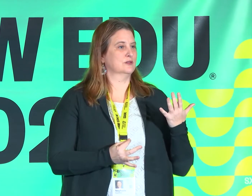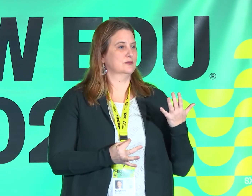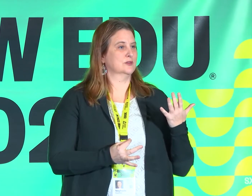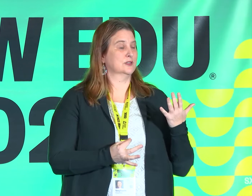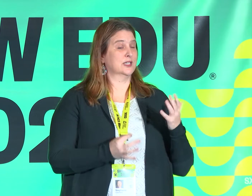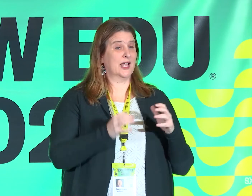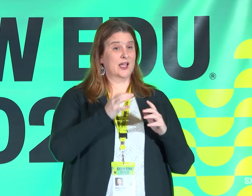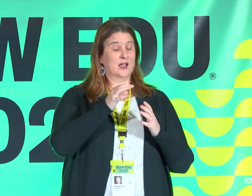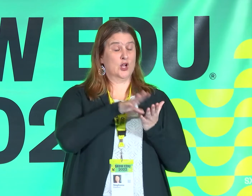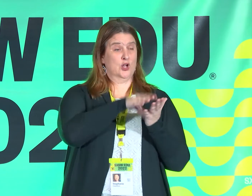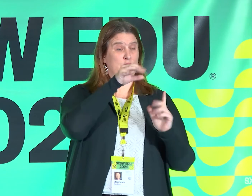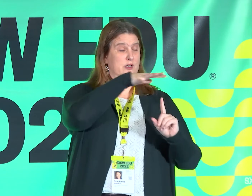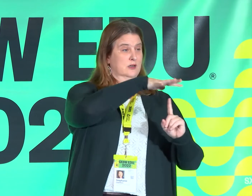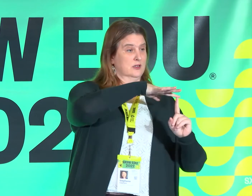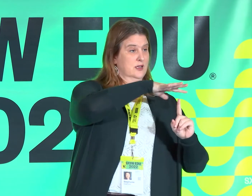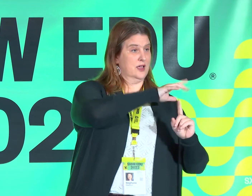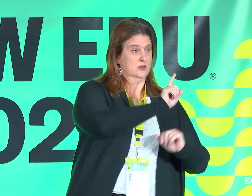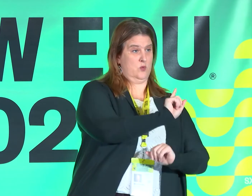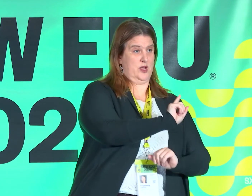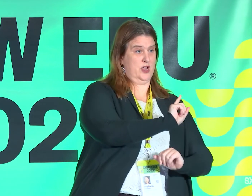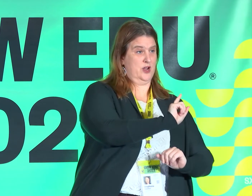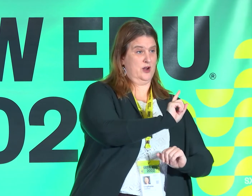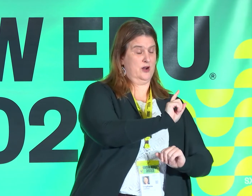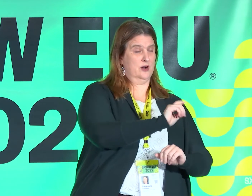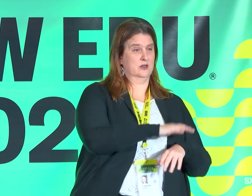options as we move forward in learning environments?